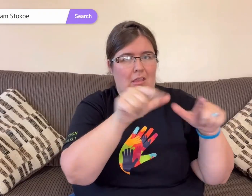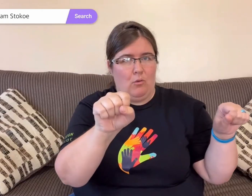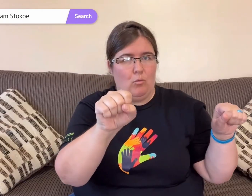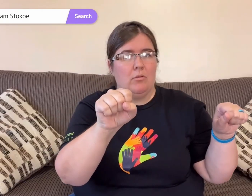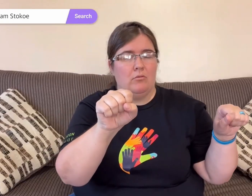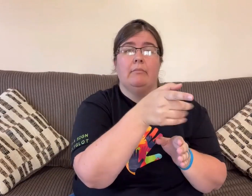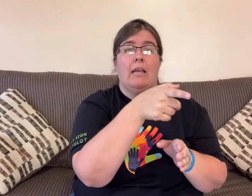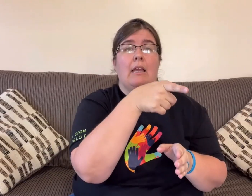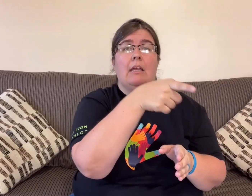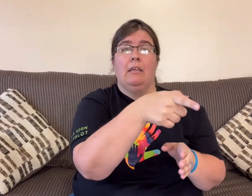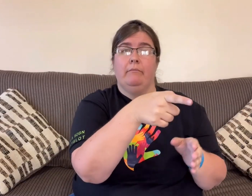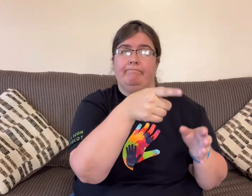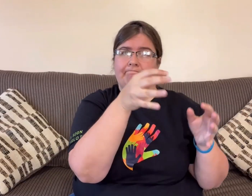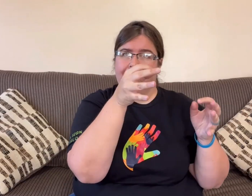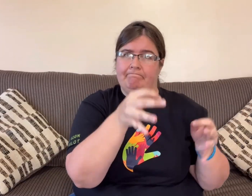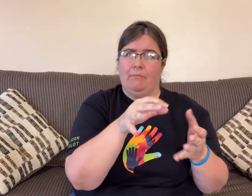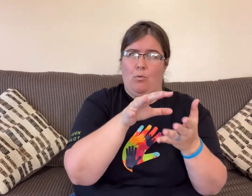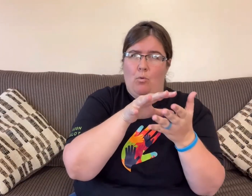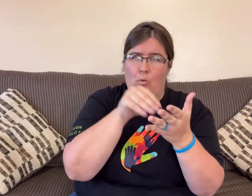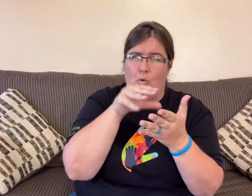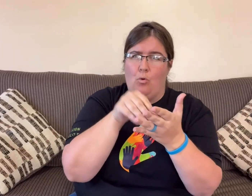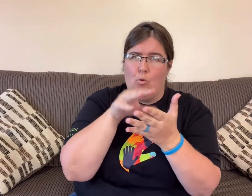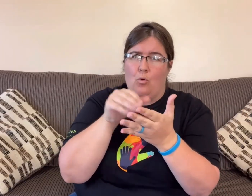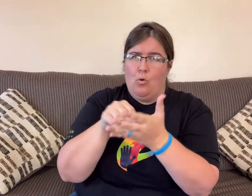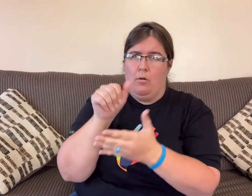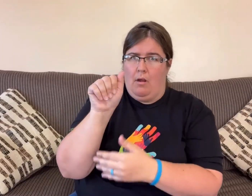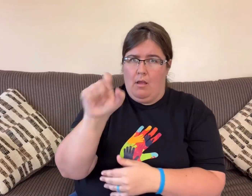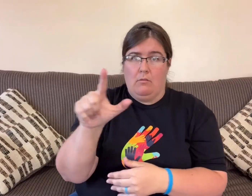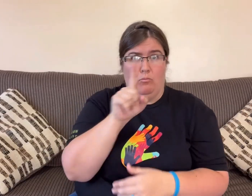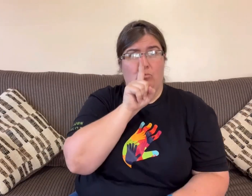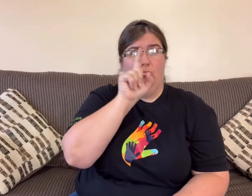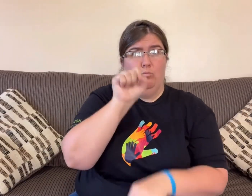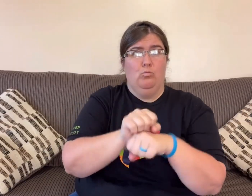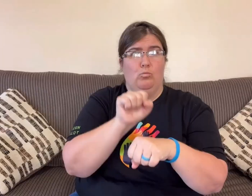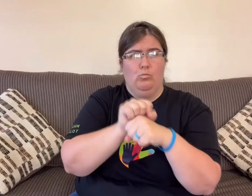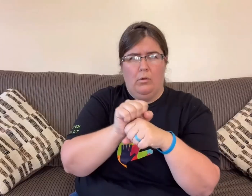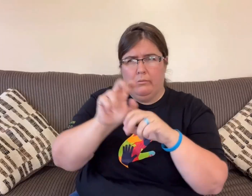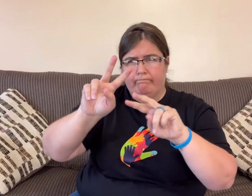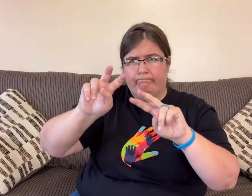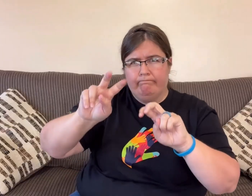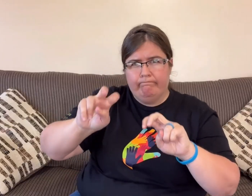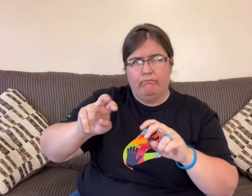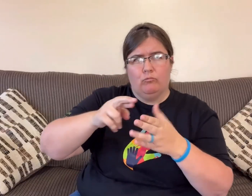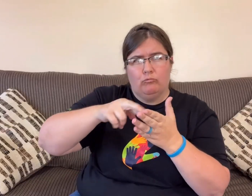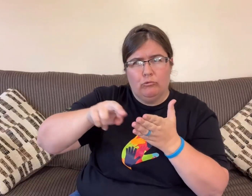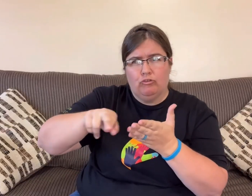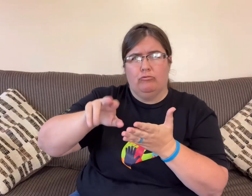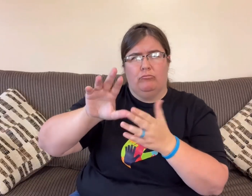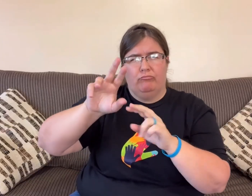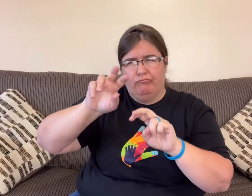linguist, he researched and analyzed ASL to see if it was a